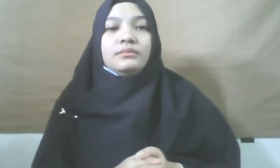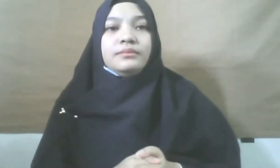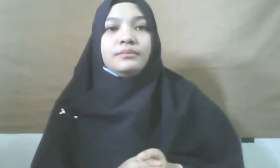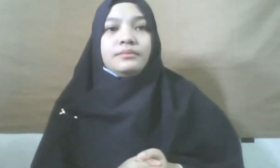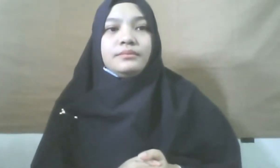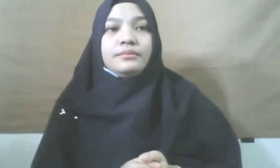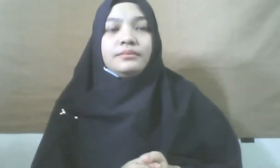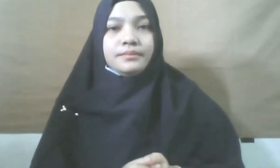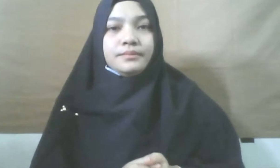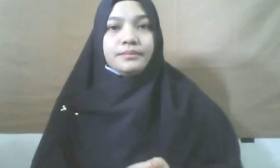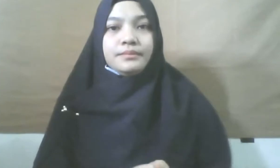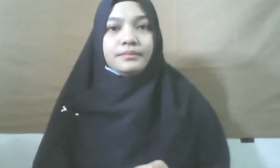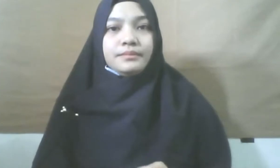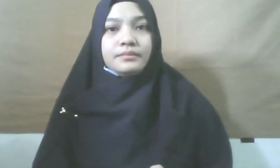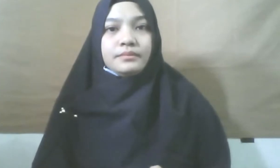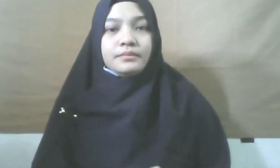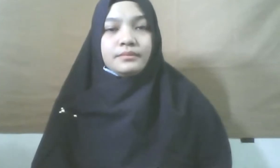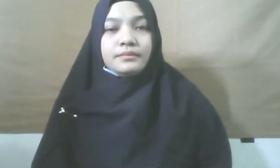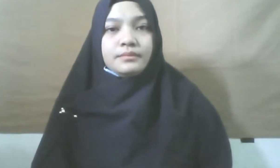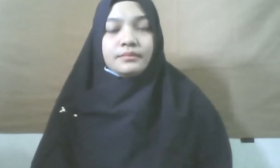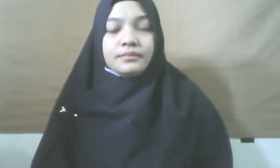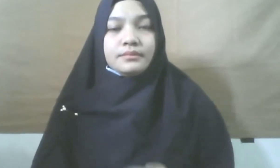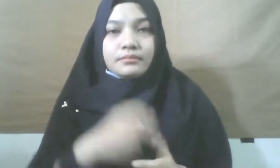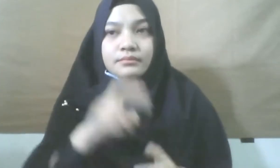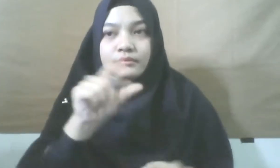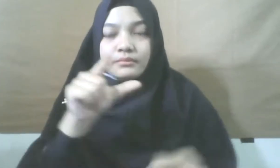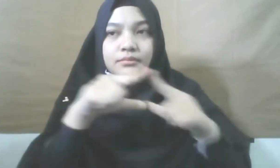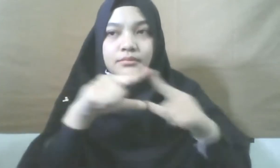Oh, Rochelle, are you there?